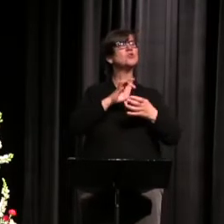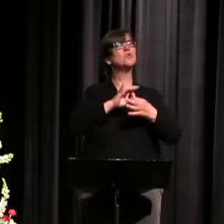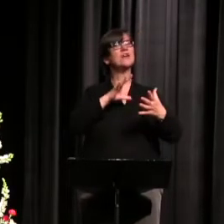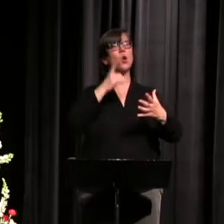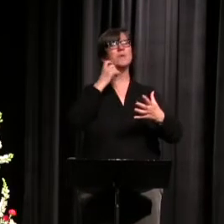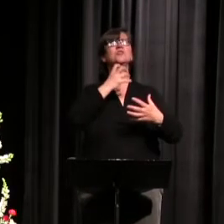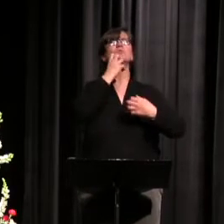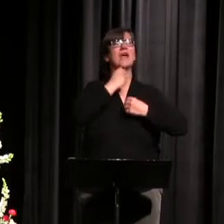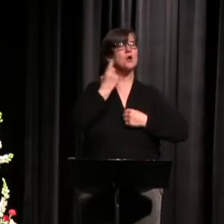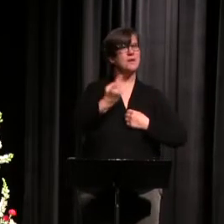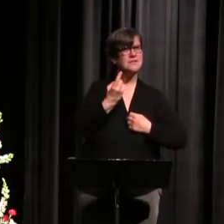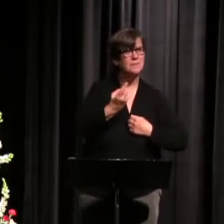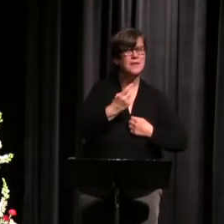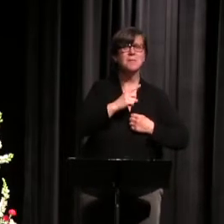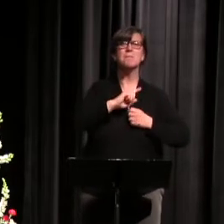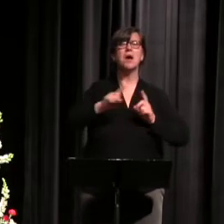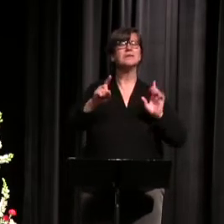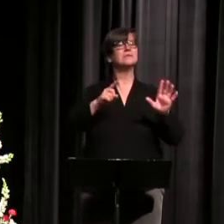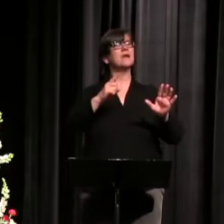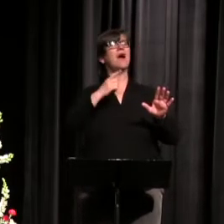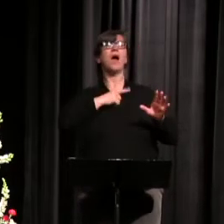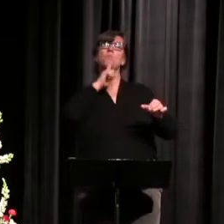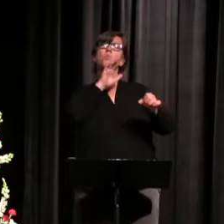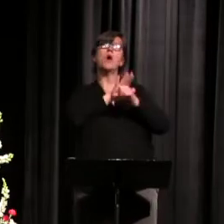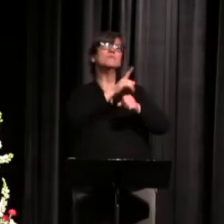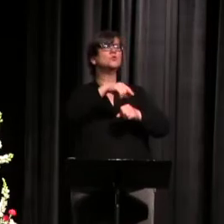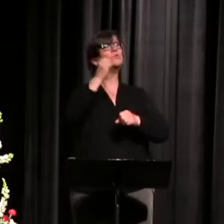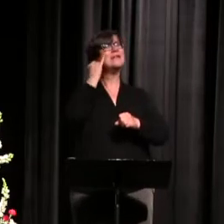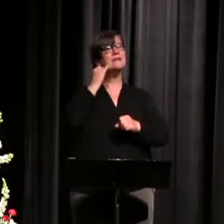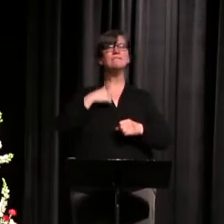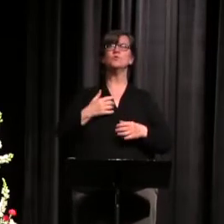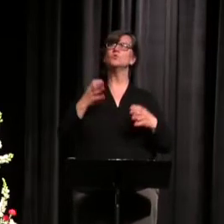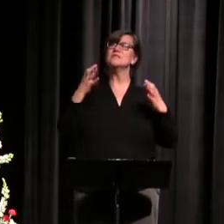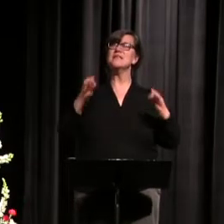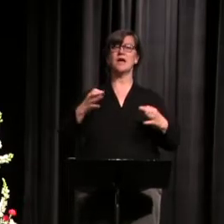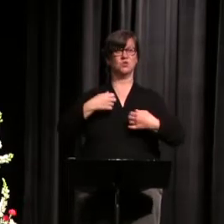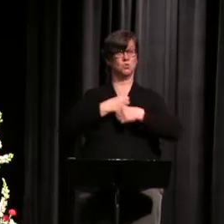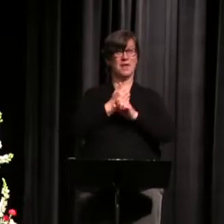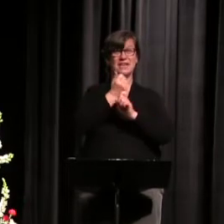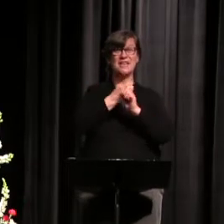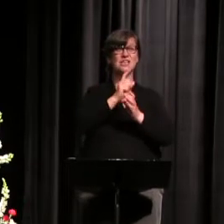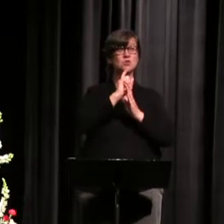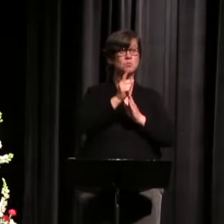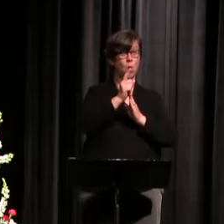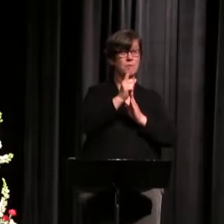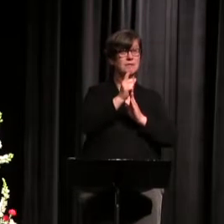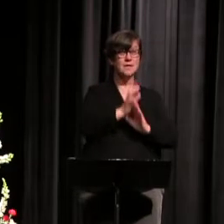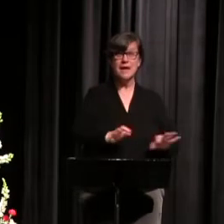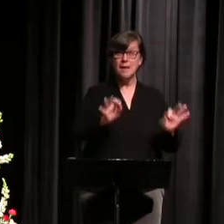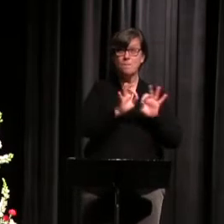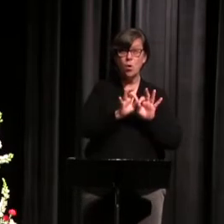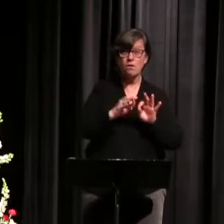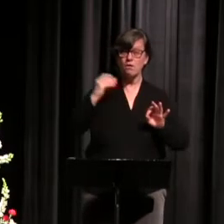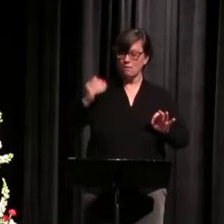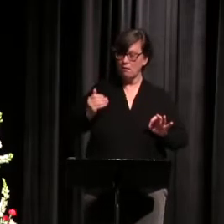you, if you choose to make the moments count, you will always have something to hold on